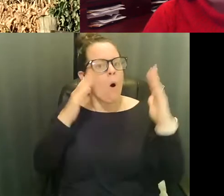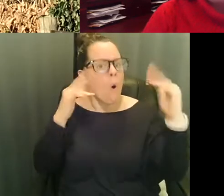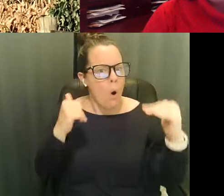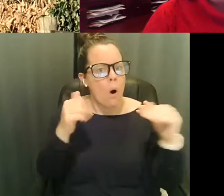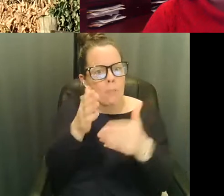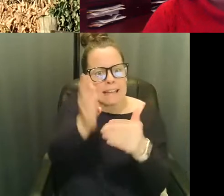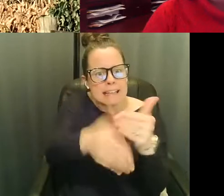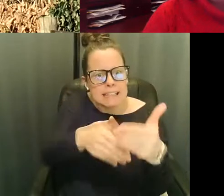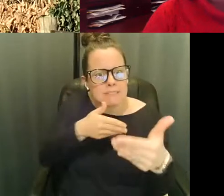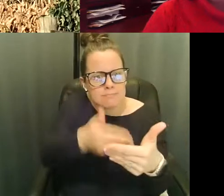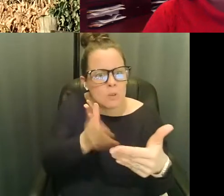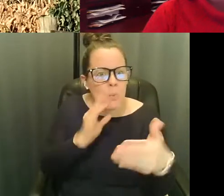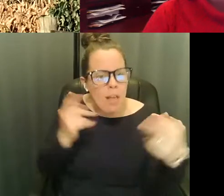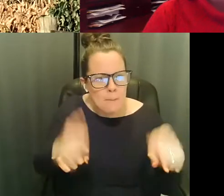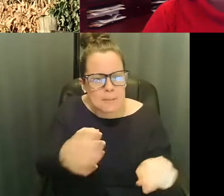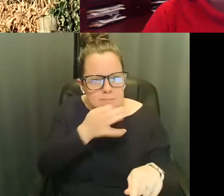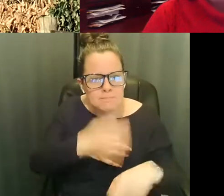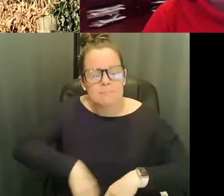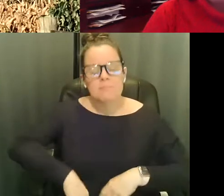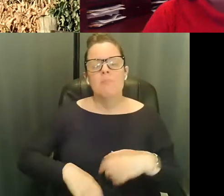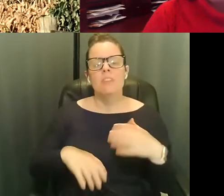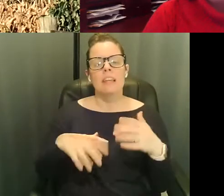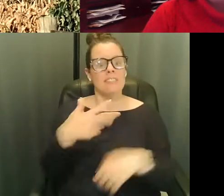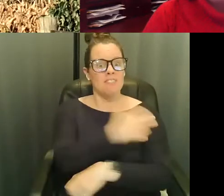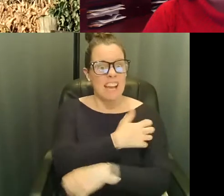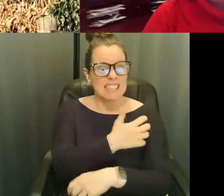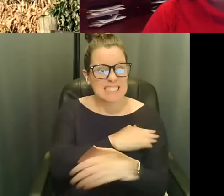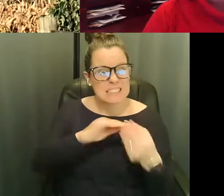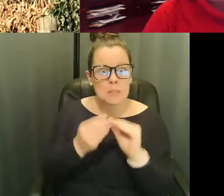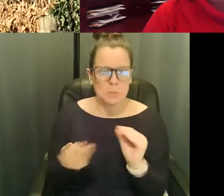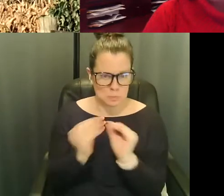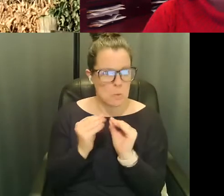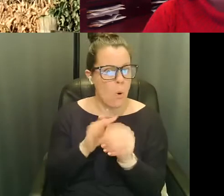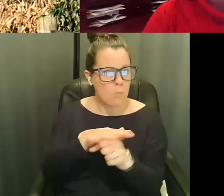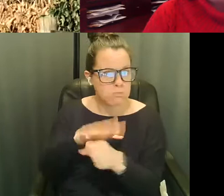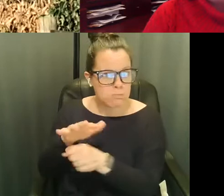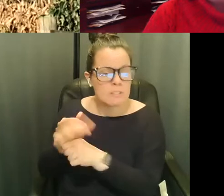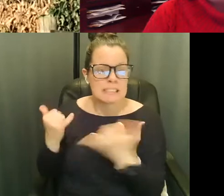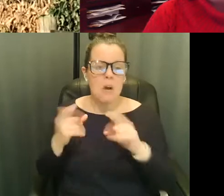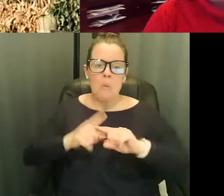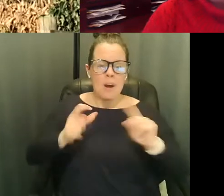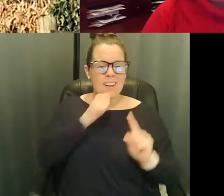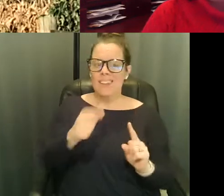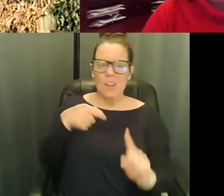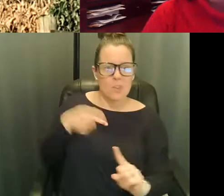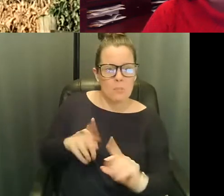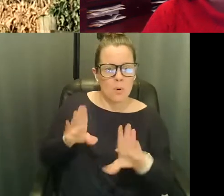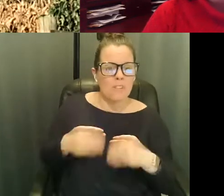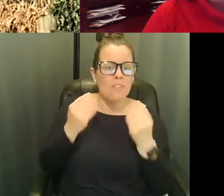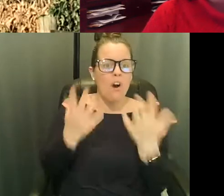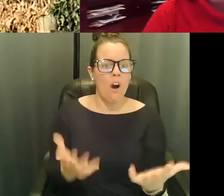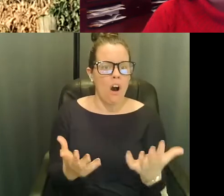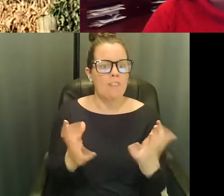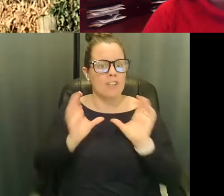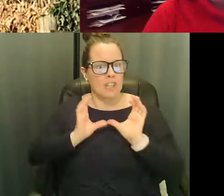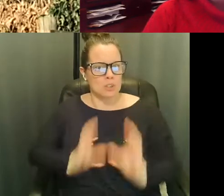sight. Vaccine supply is becoming more plentiful, but we are not to the point of offering consumer